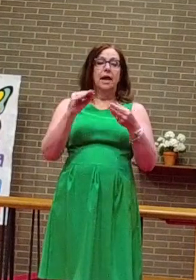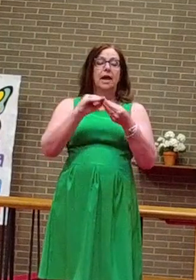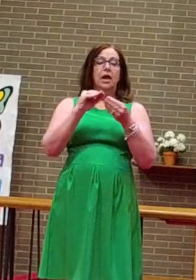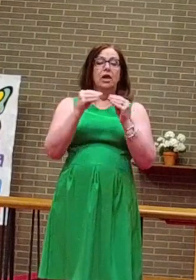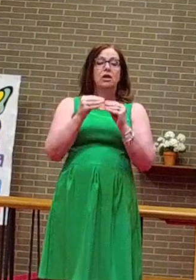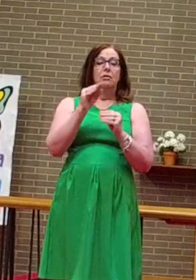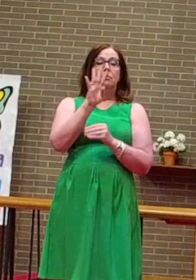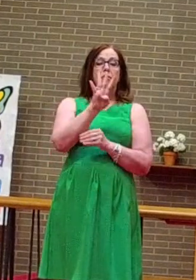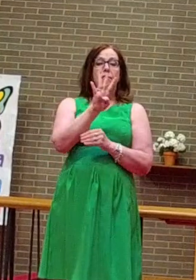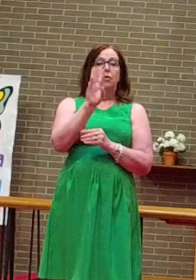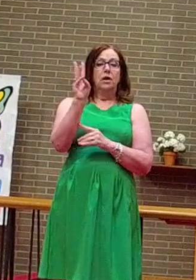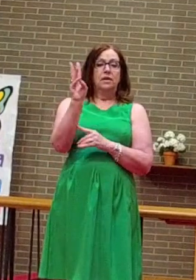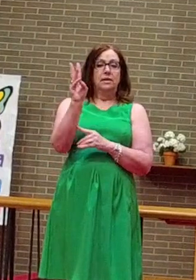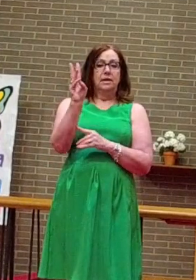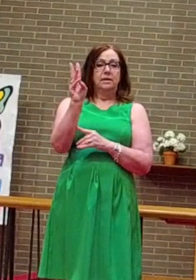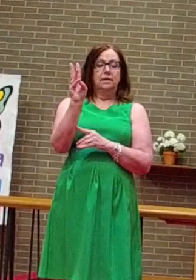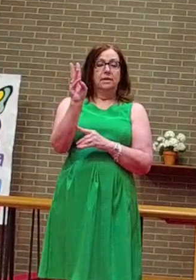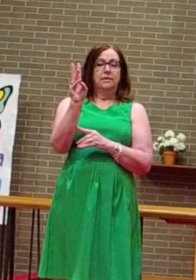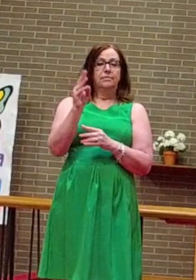number 46.